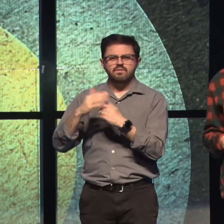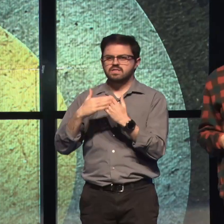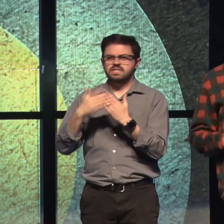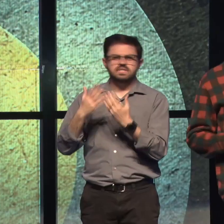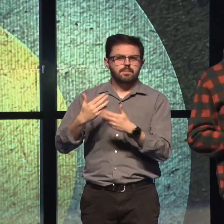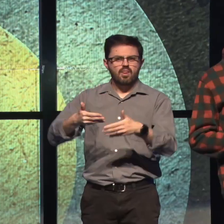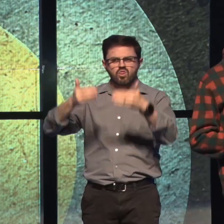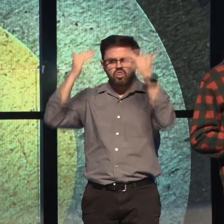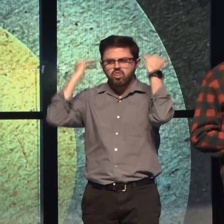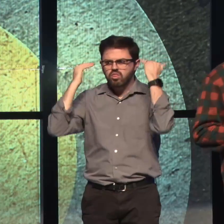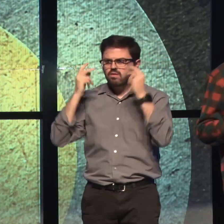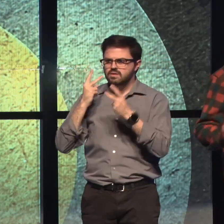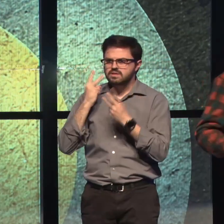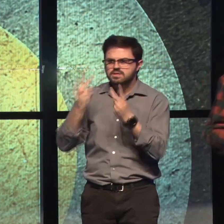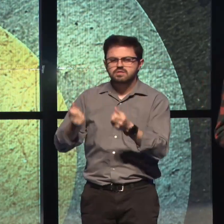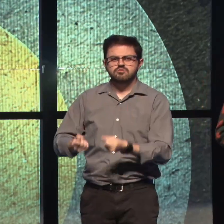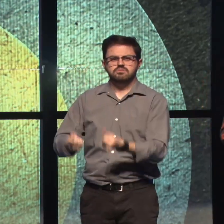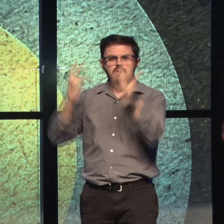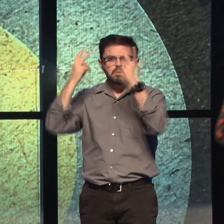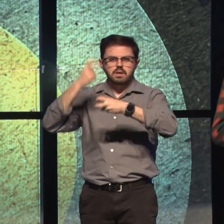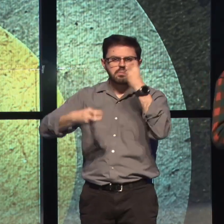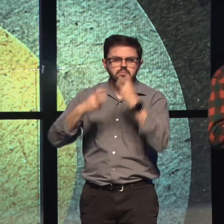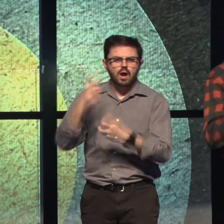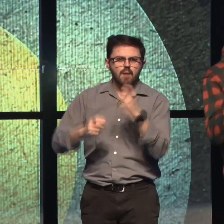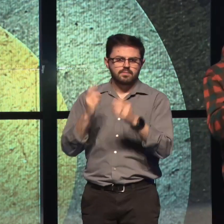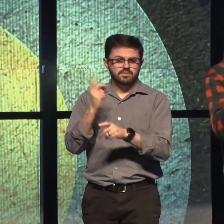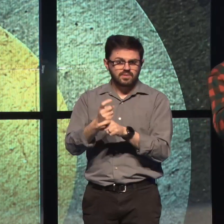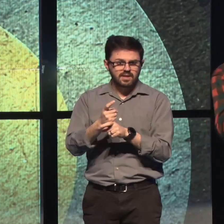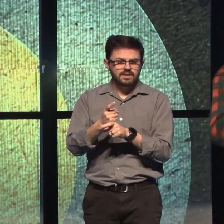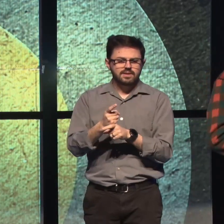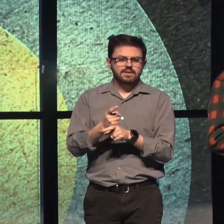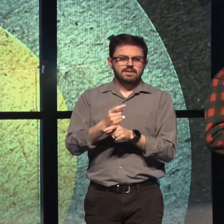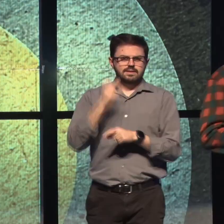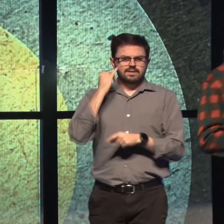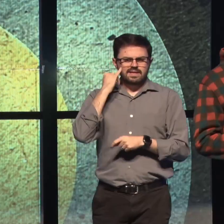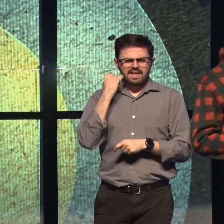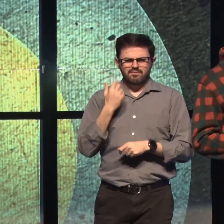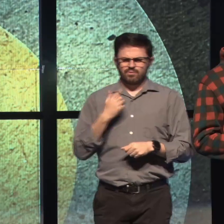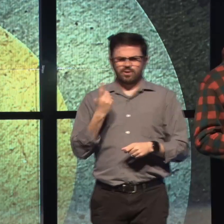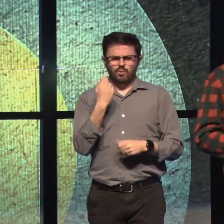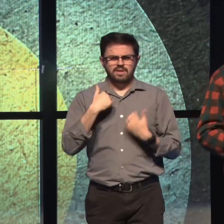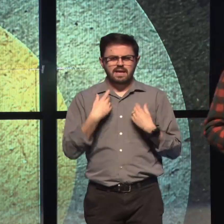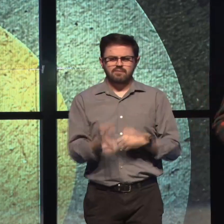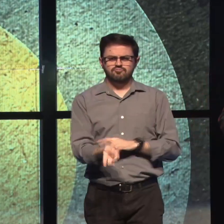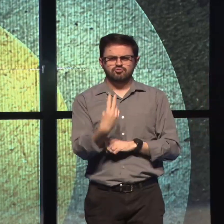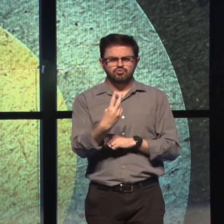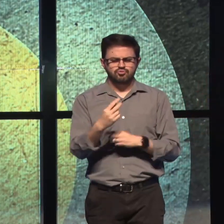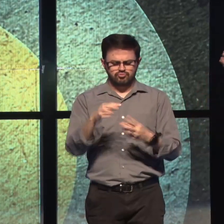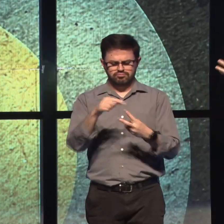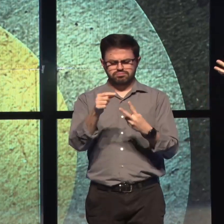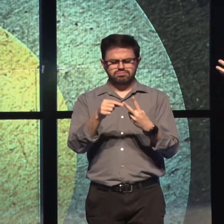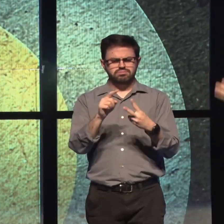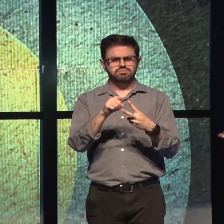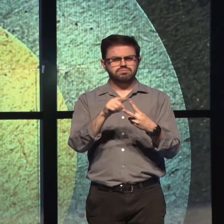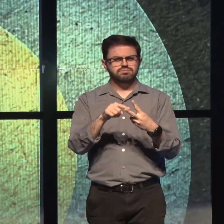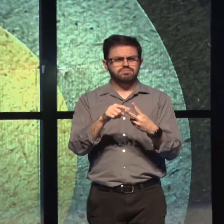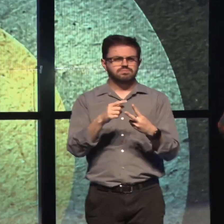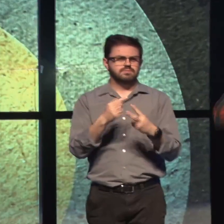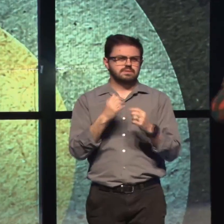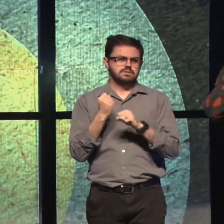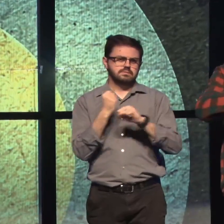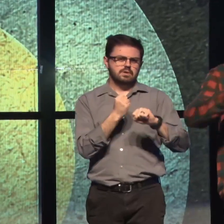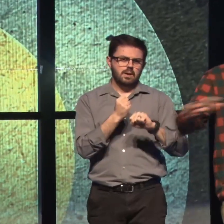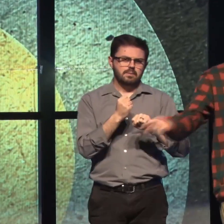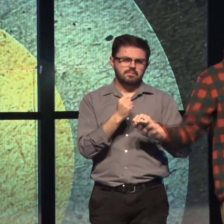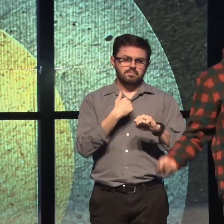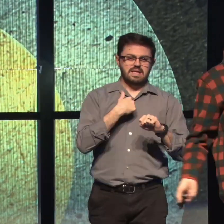by the problems. And here's the thing. If we're only given these two choices of hyper-me spirituality and hyper-them spirituality,